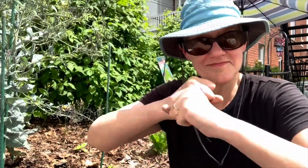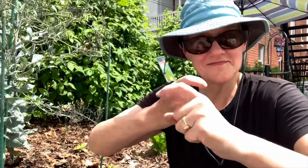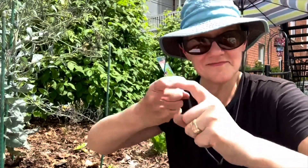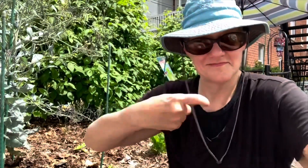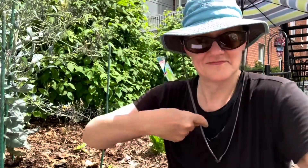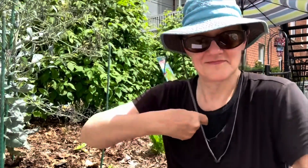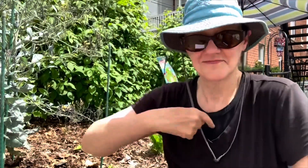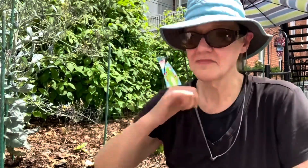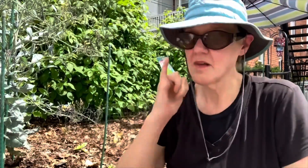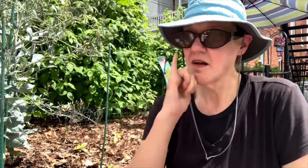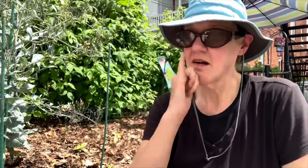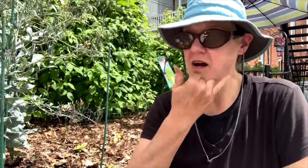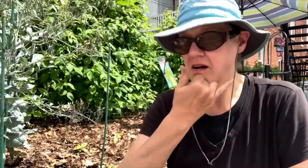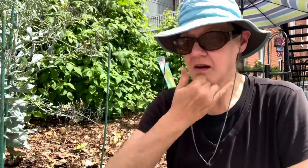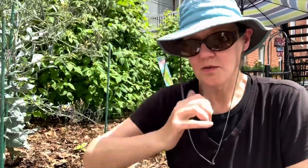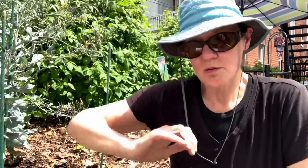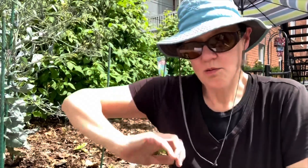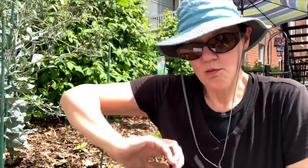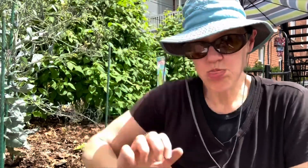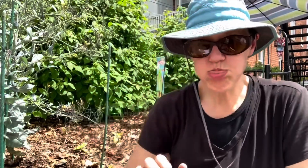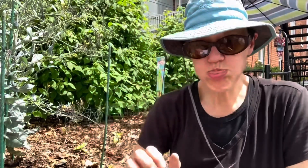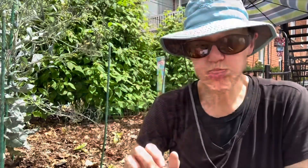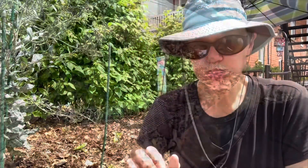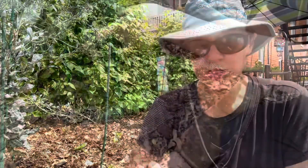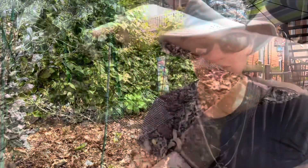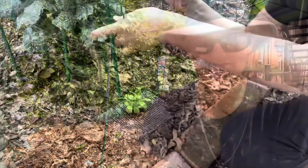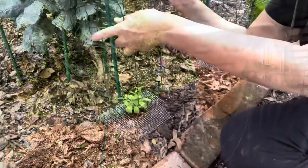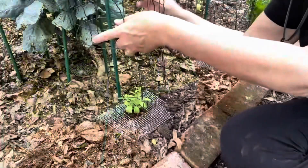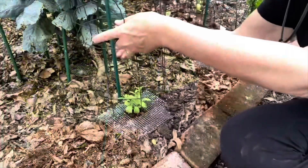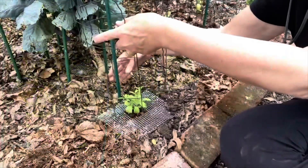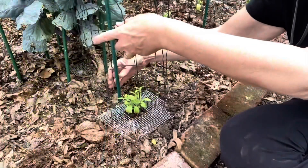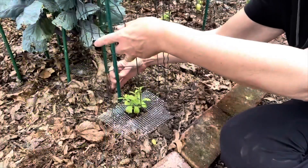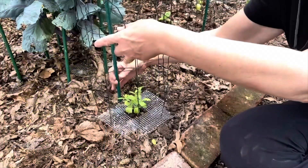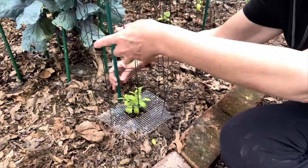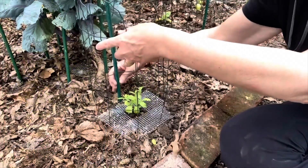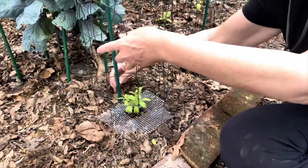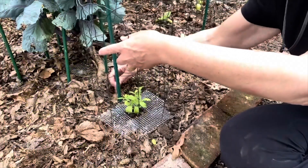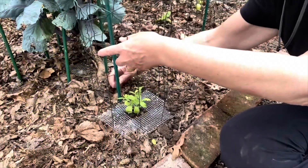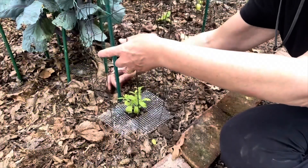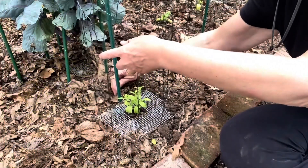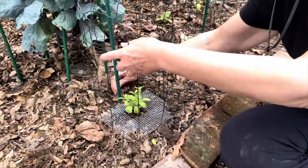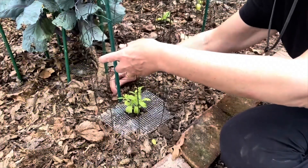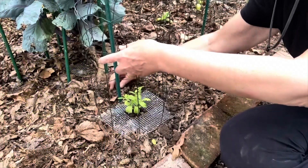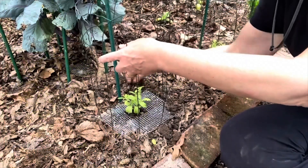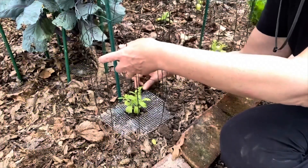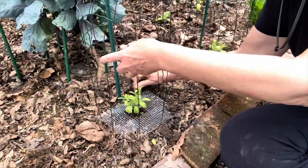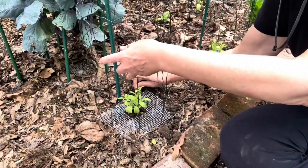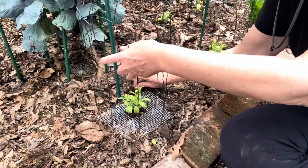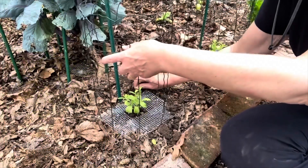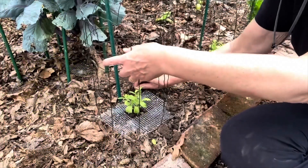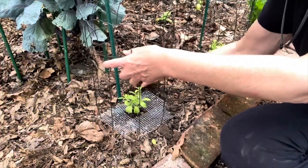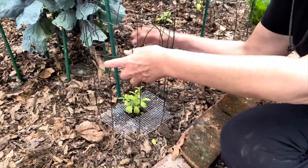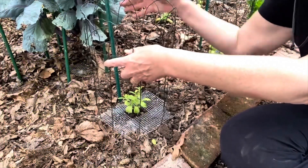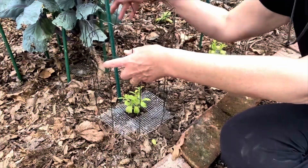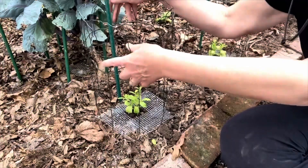This stake and this cage are going to help protect these plants from me accidentally stepping on them.